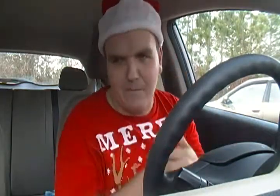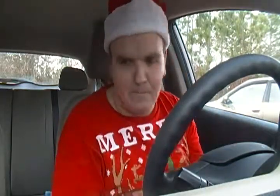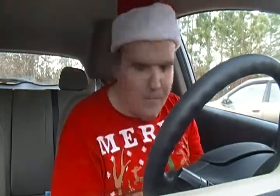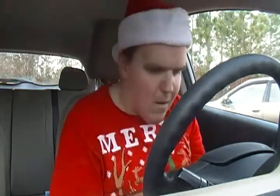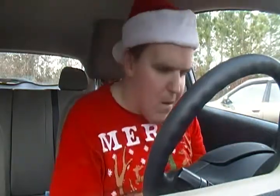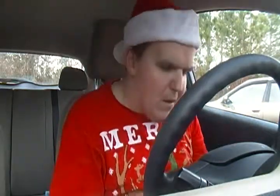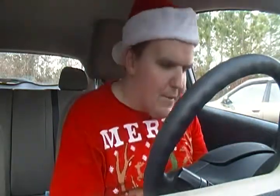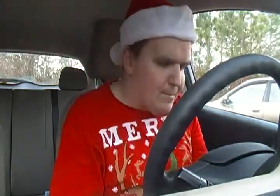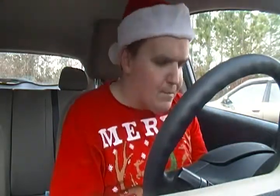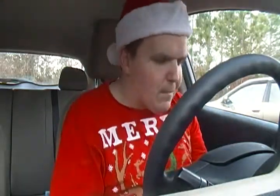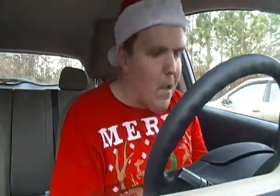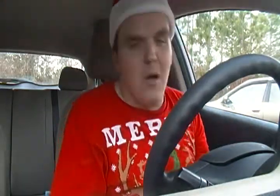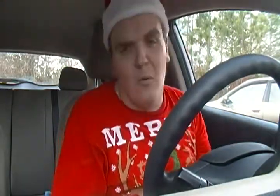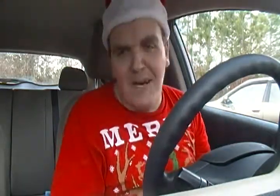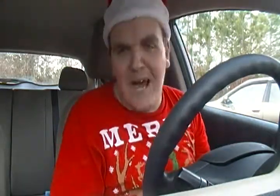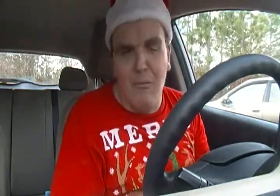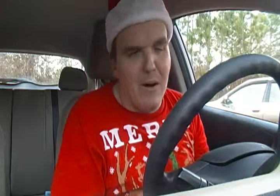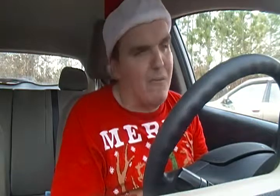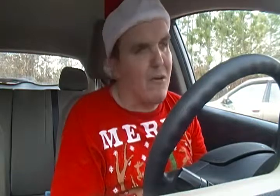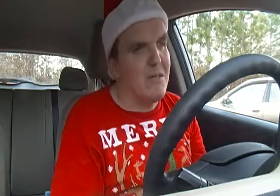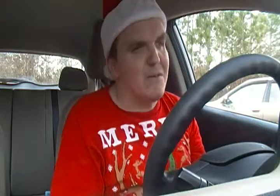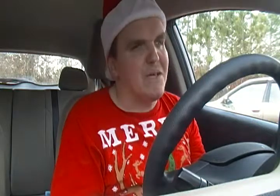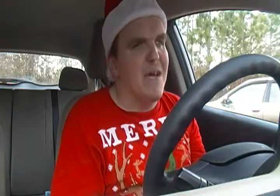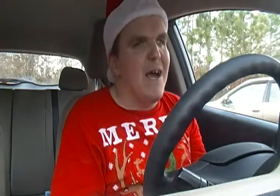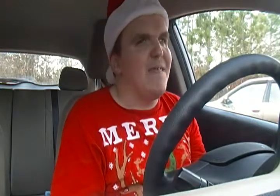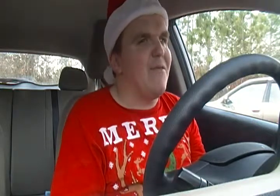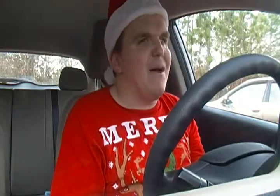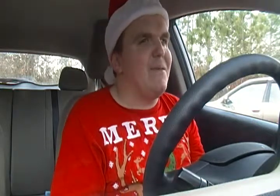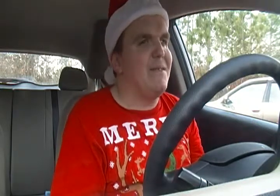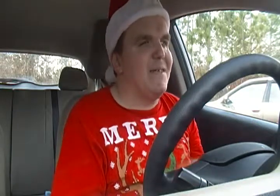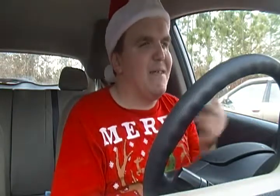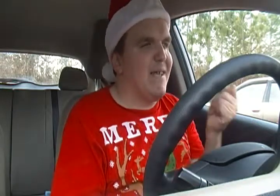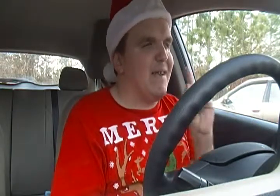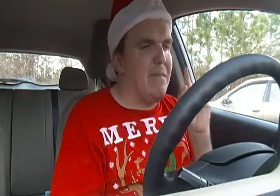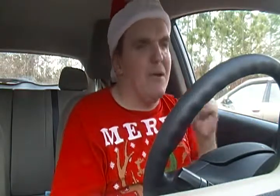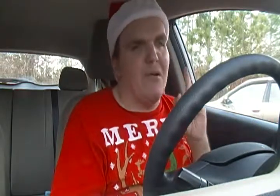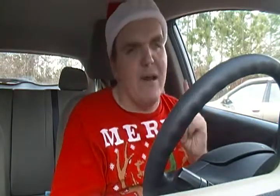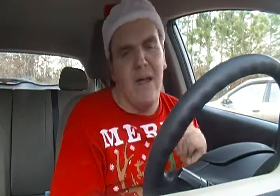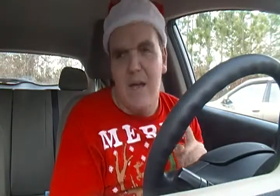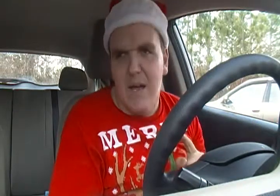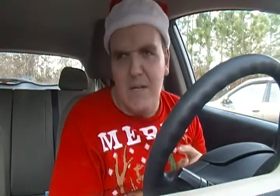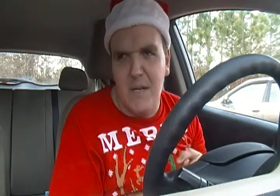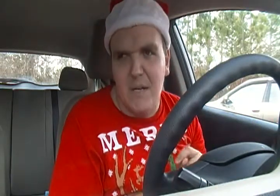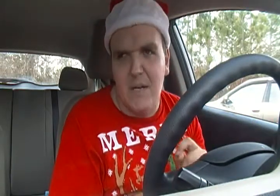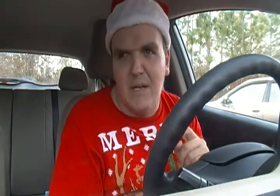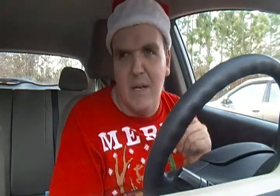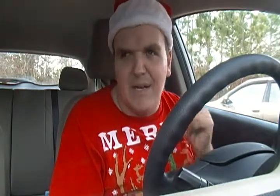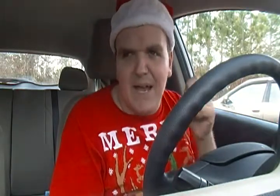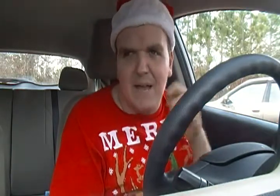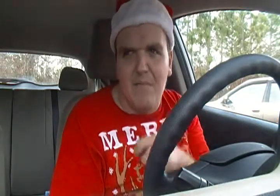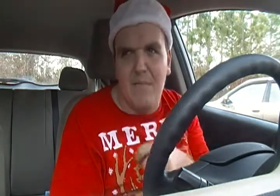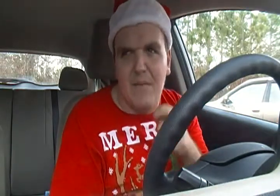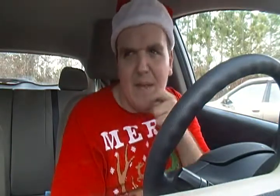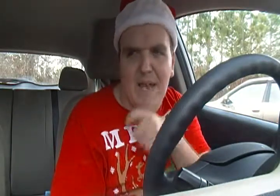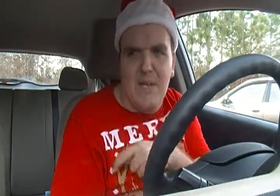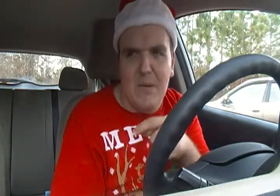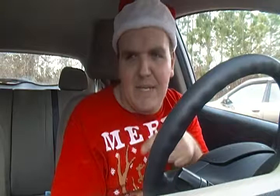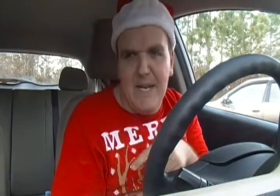what i want for christmas and then ralphie sees this as an opportunity to uh get get to his